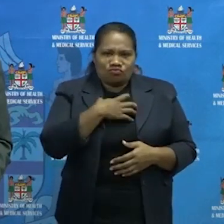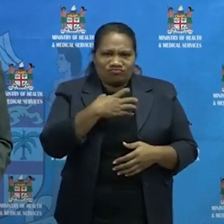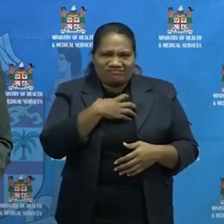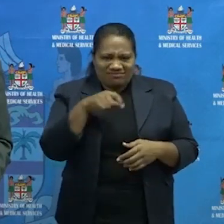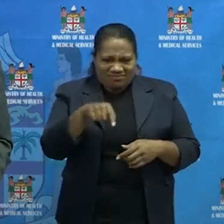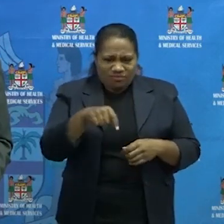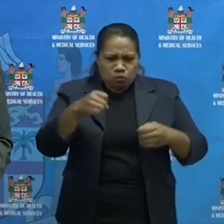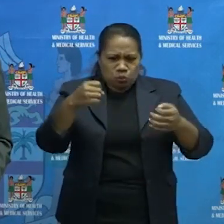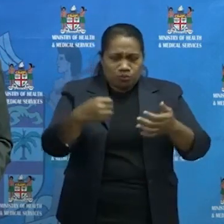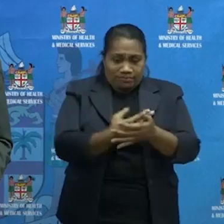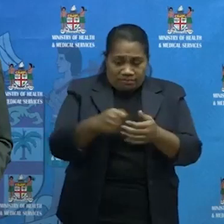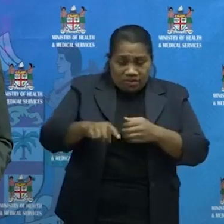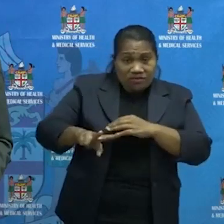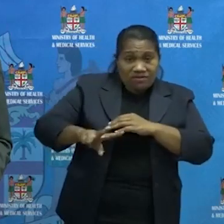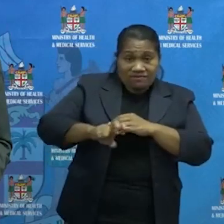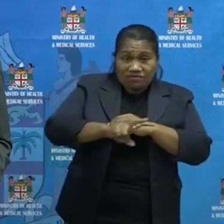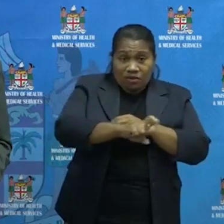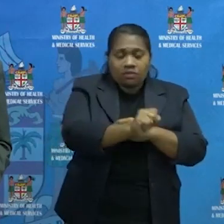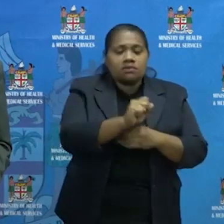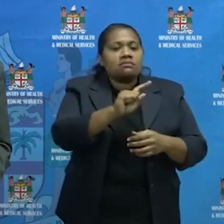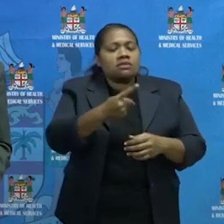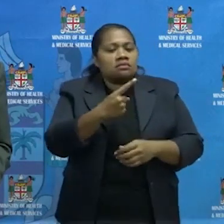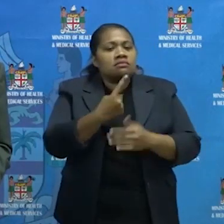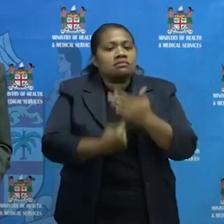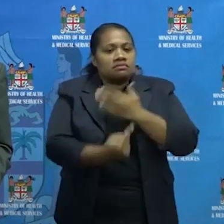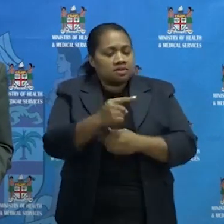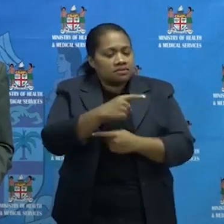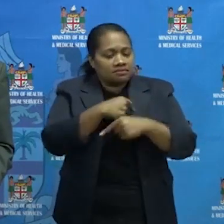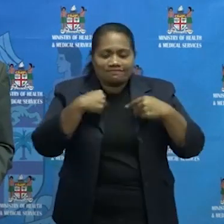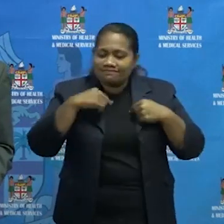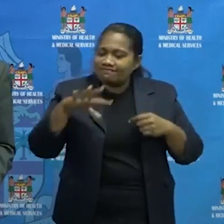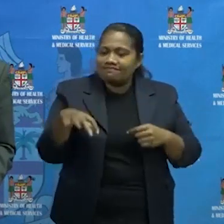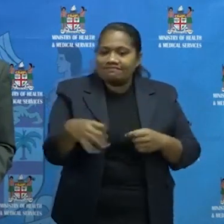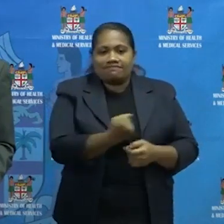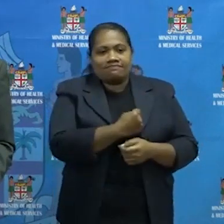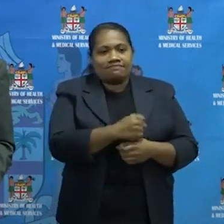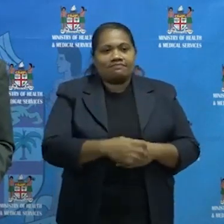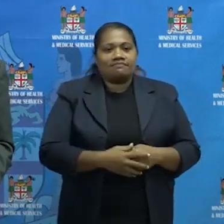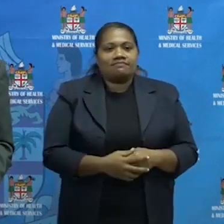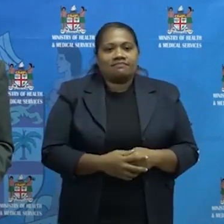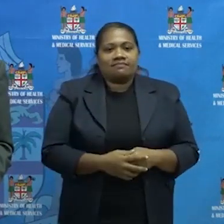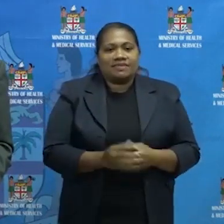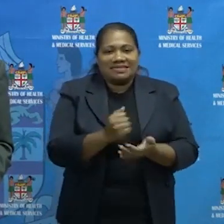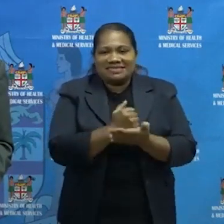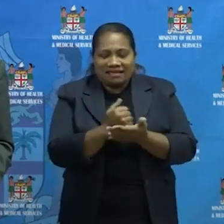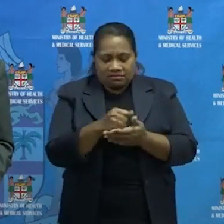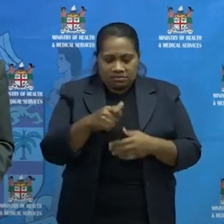virus, but we should act as if it is a contagious variant.